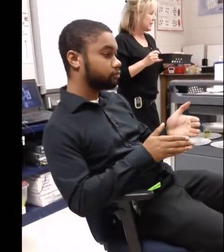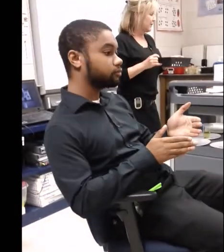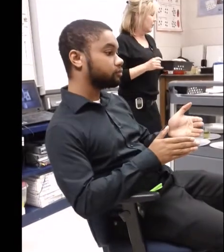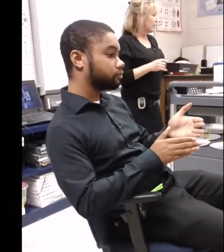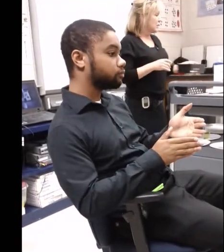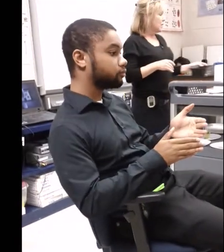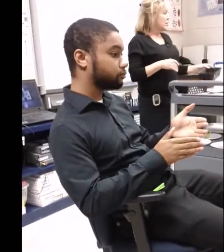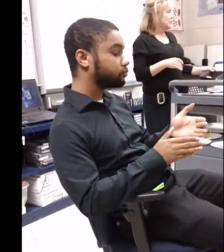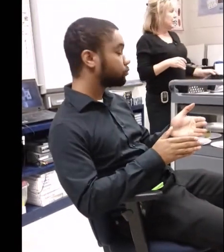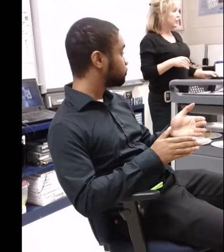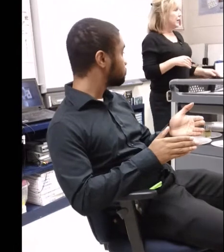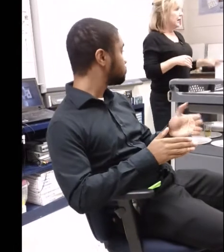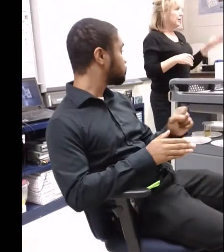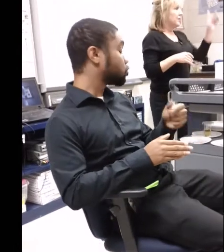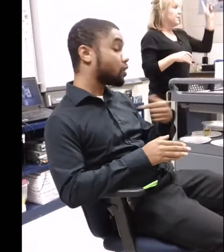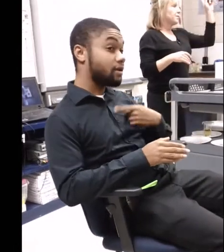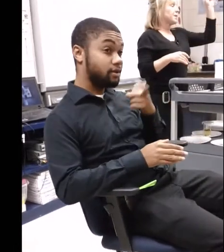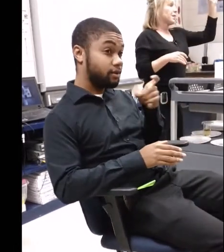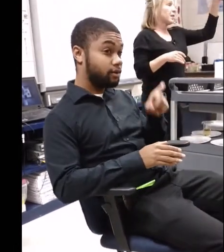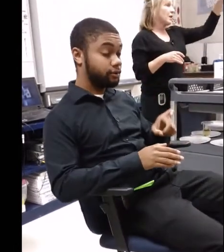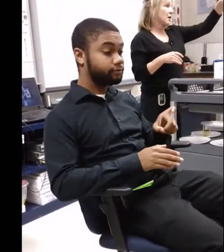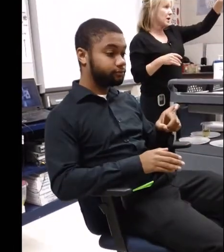one step further. So you'll need